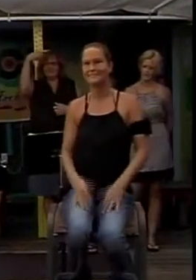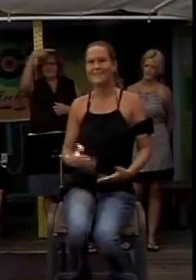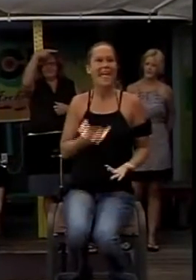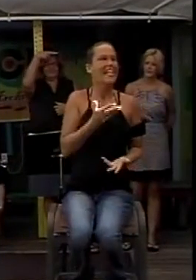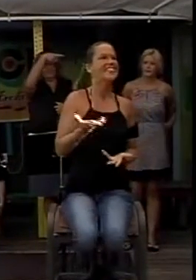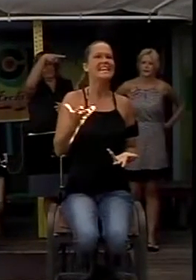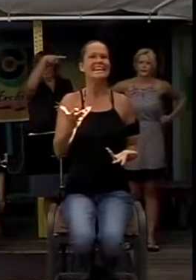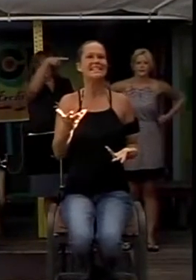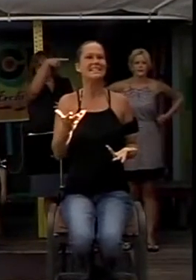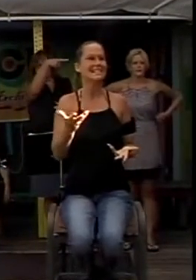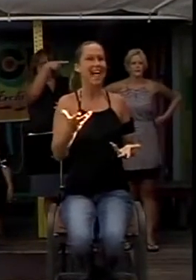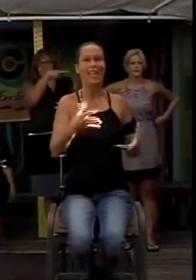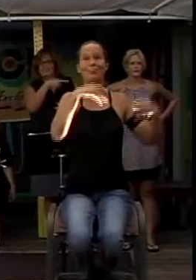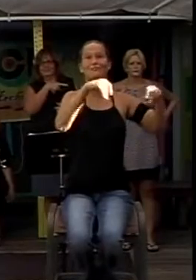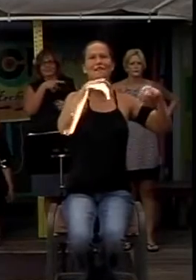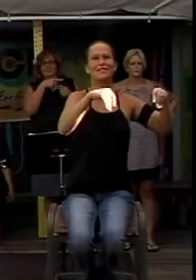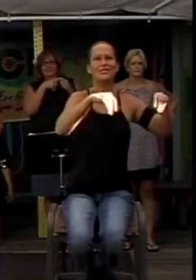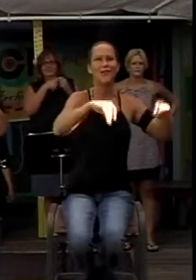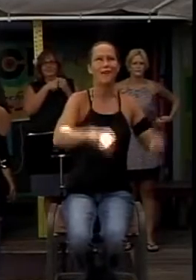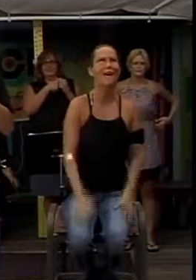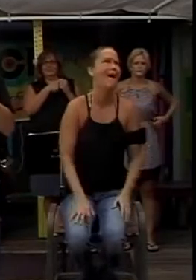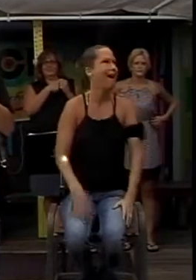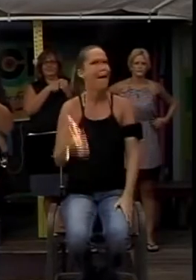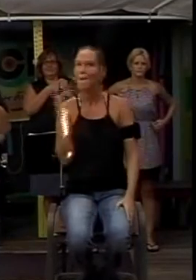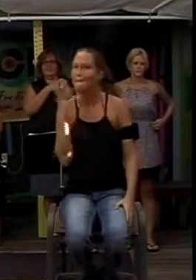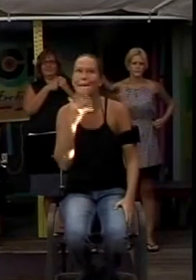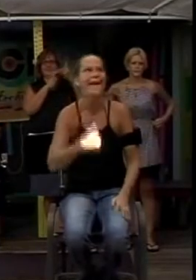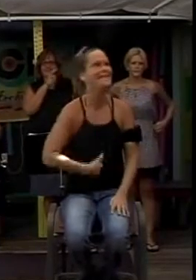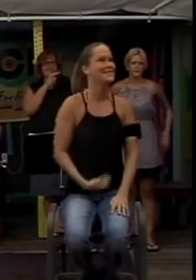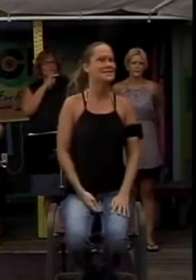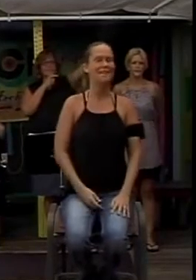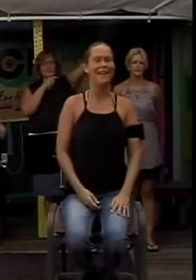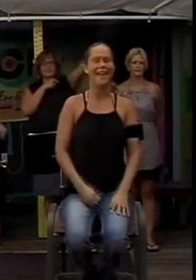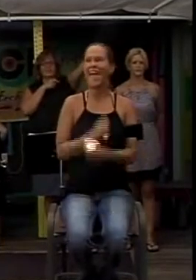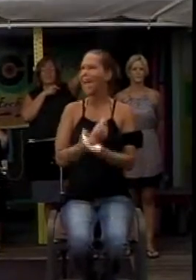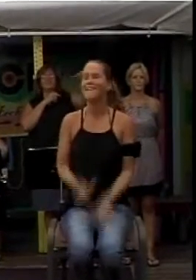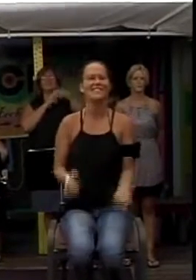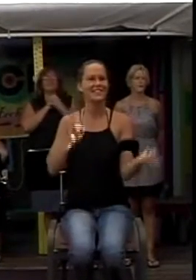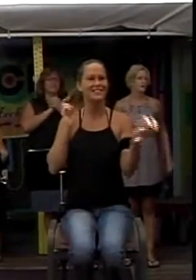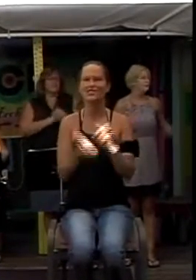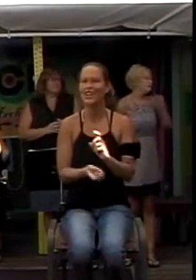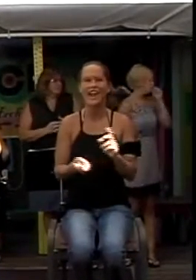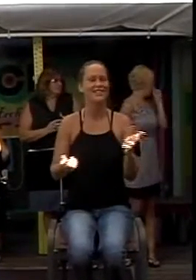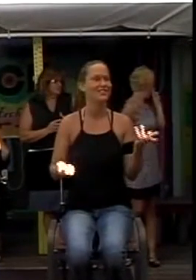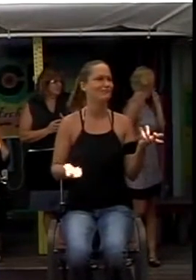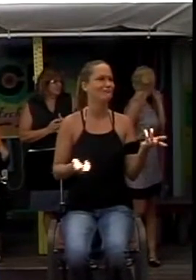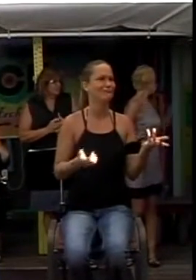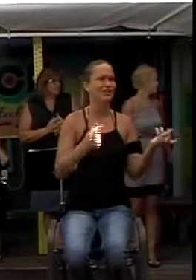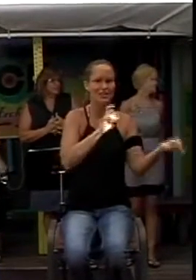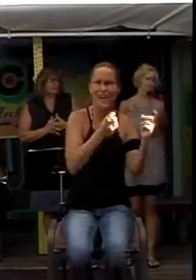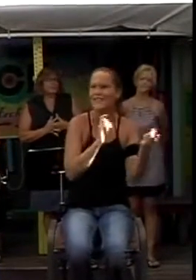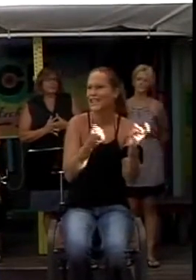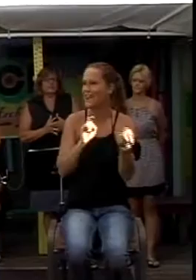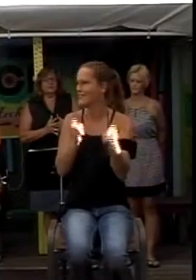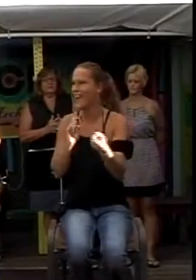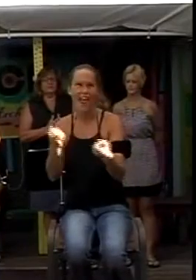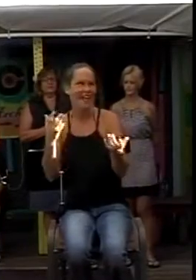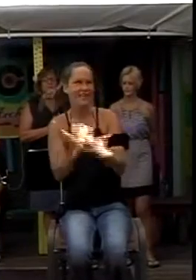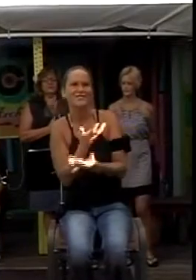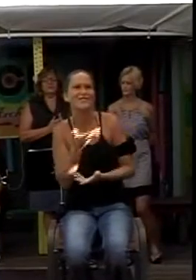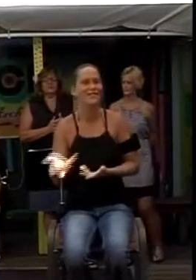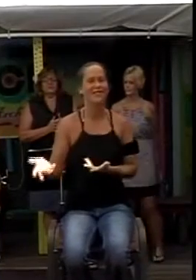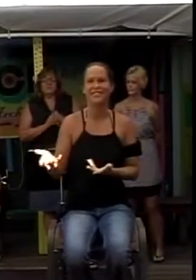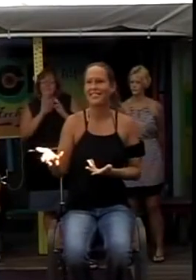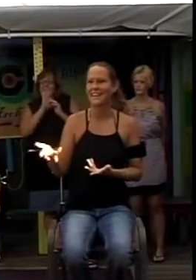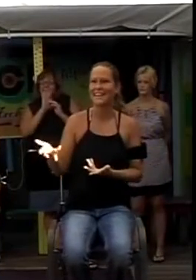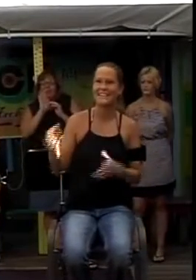store is amazing me. Everything's changing every other day. We're getting new stuff in, new stuff out. If you